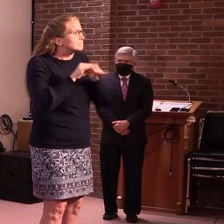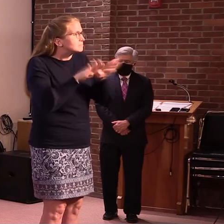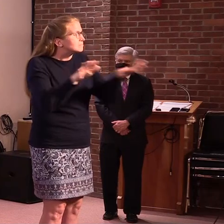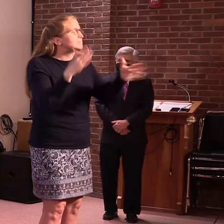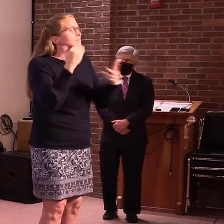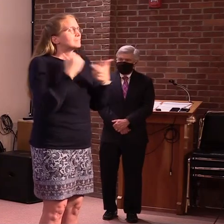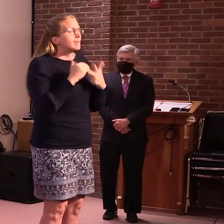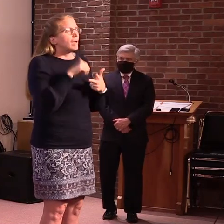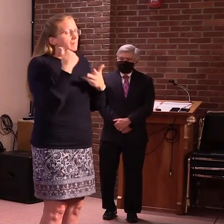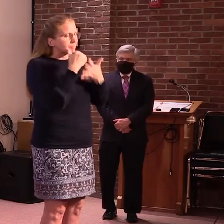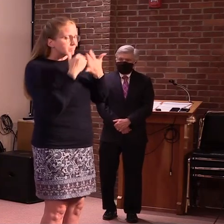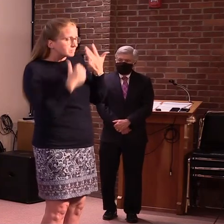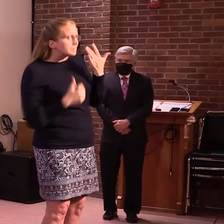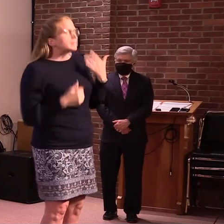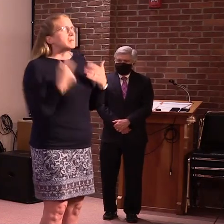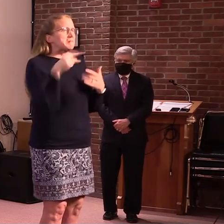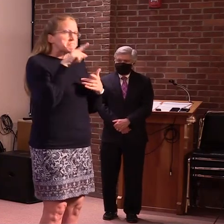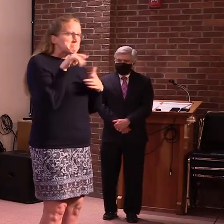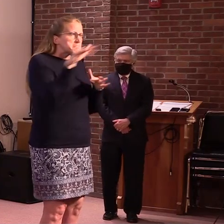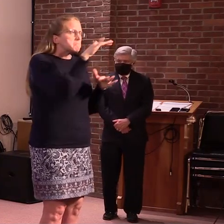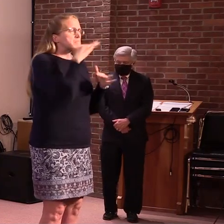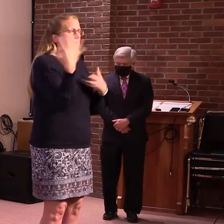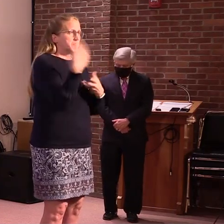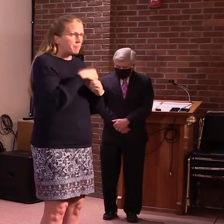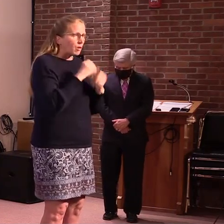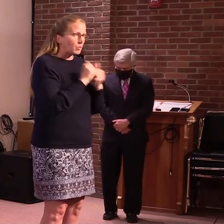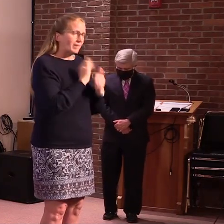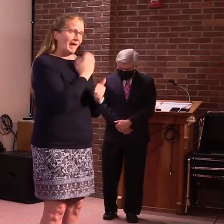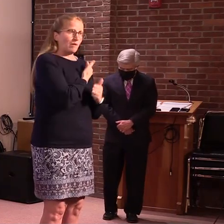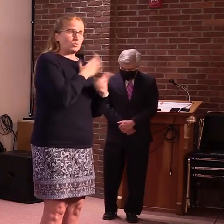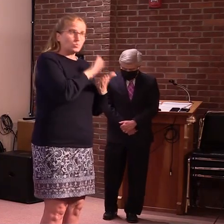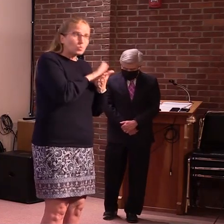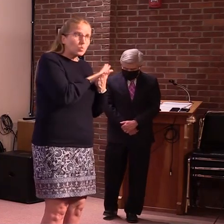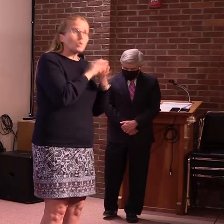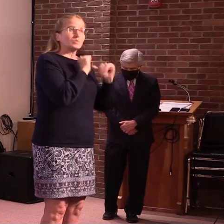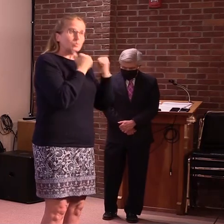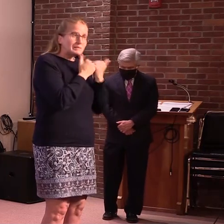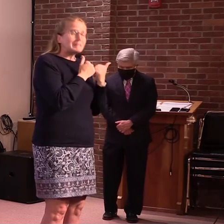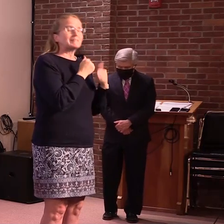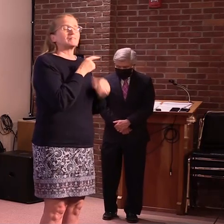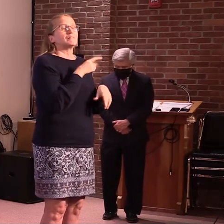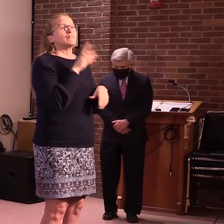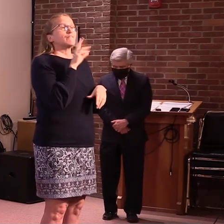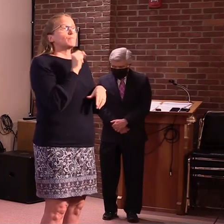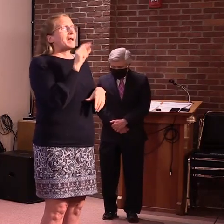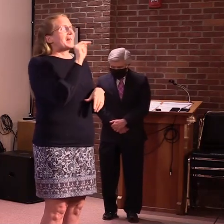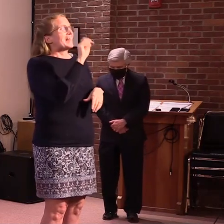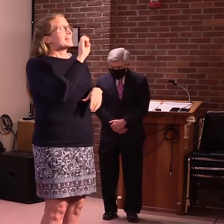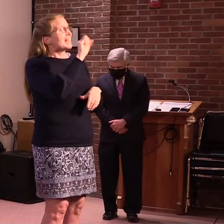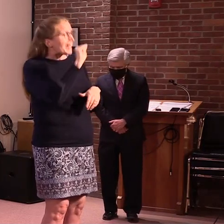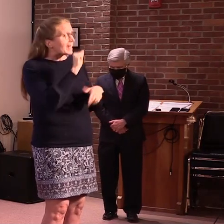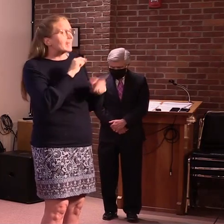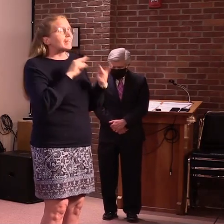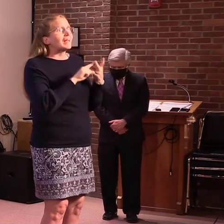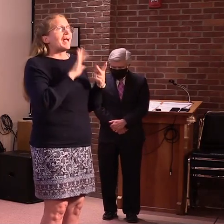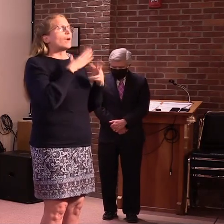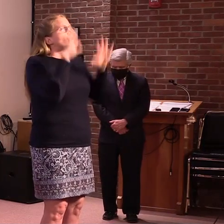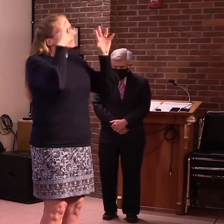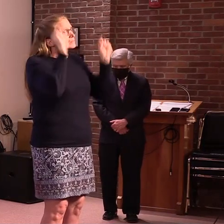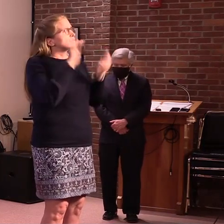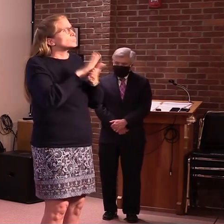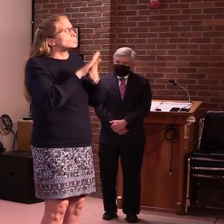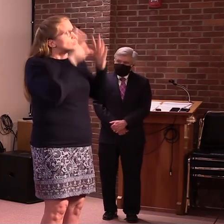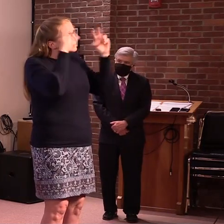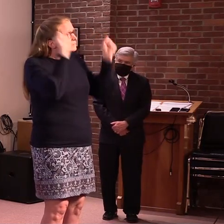child team, have been working with members of the various education associations in the state, including Vermont NEA, Superintendents